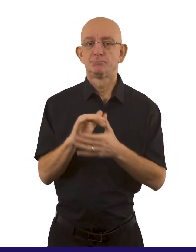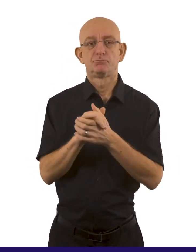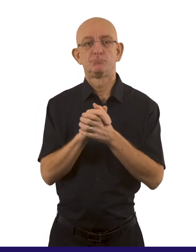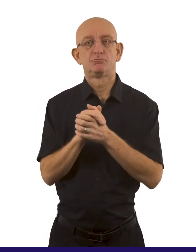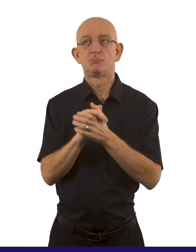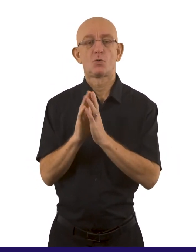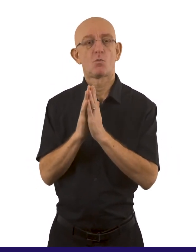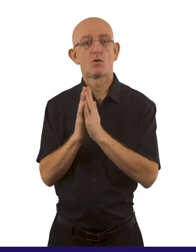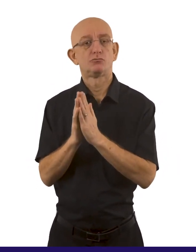worship,